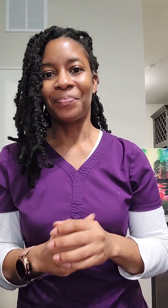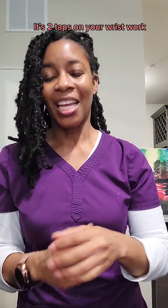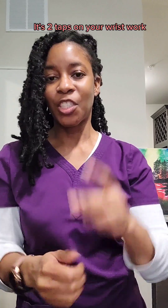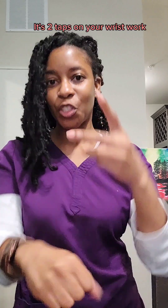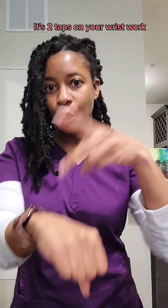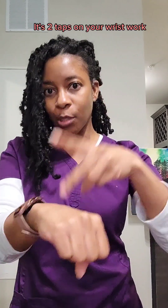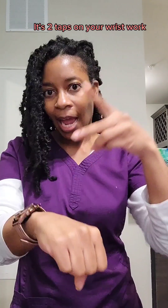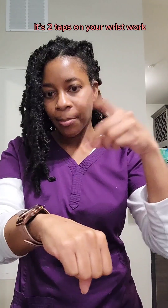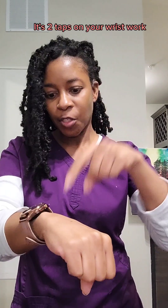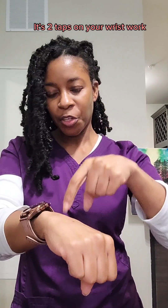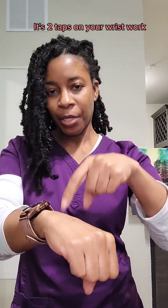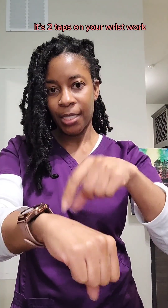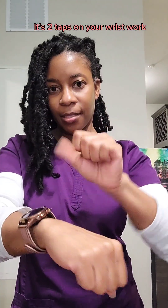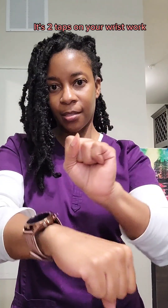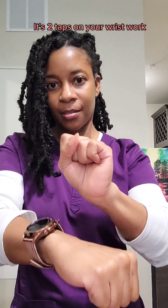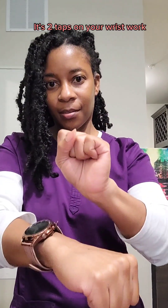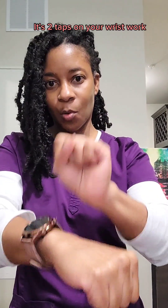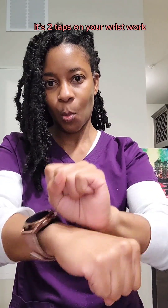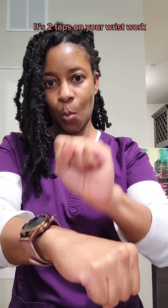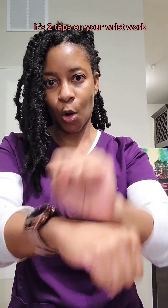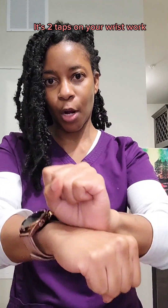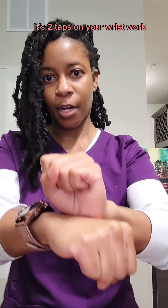It's 2 taps on your wrist, work.